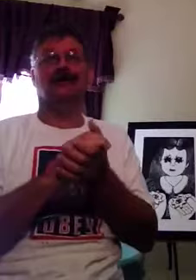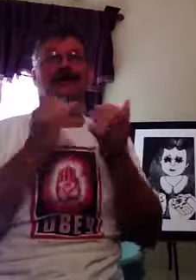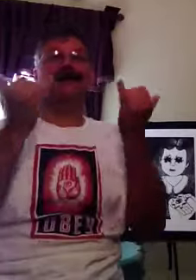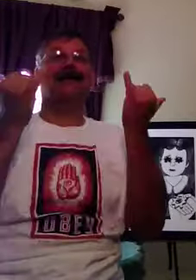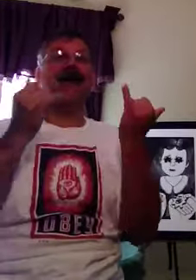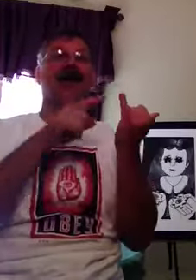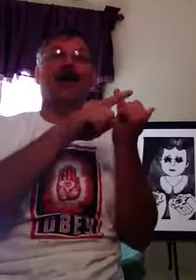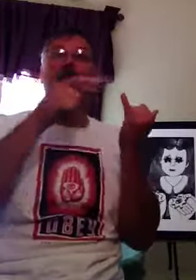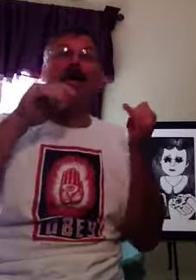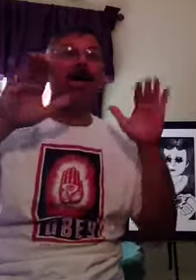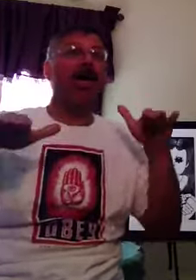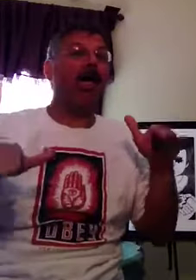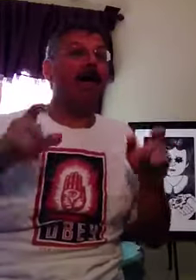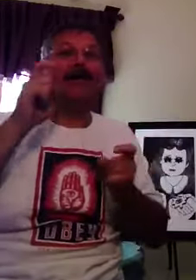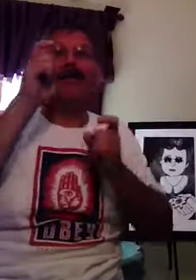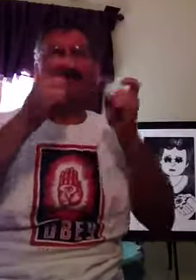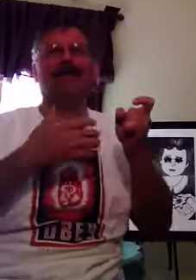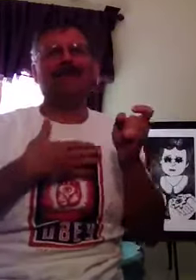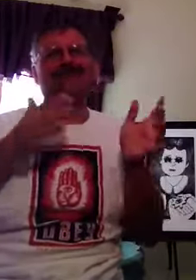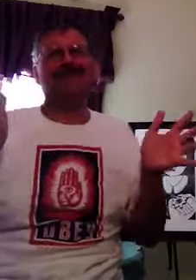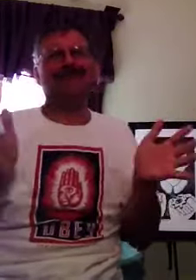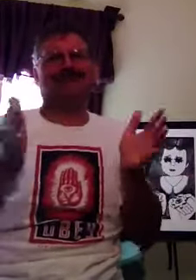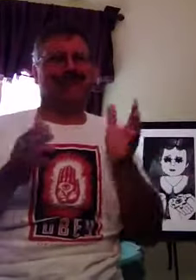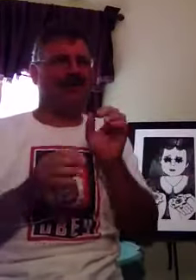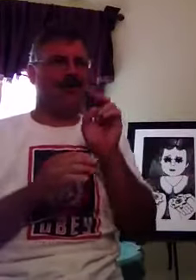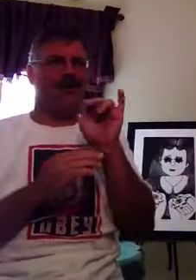with my sister,